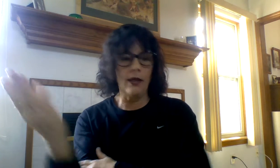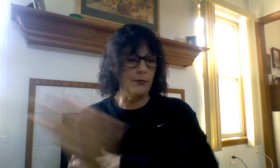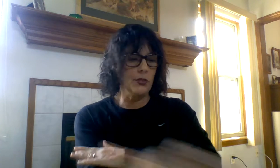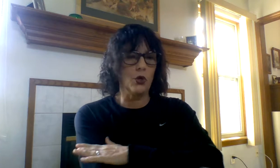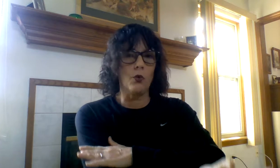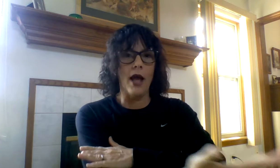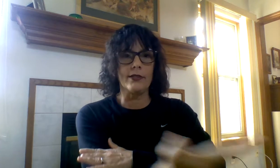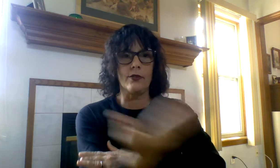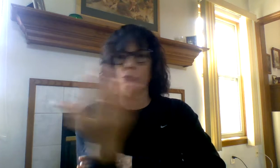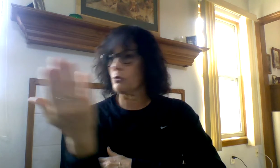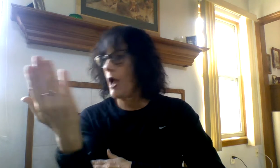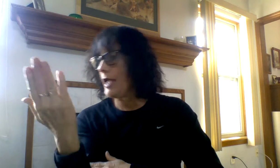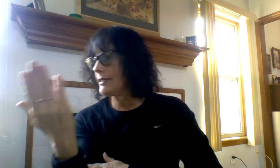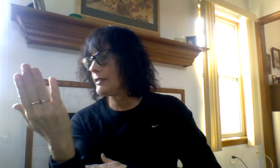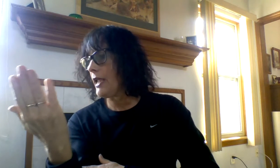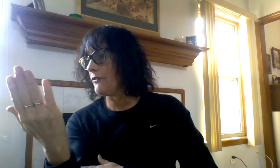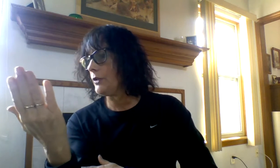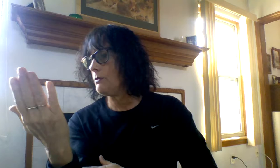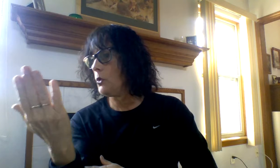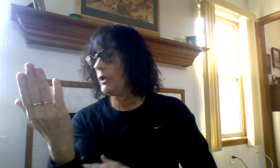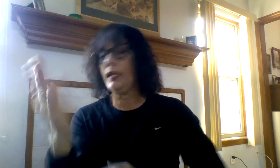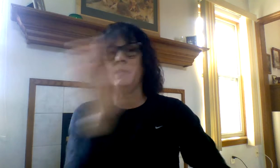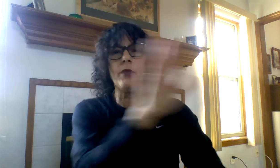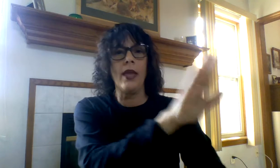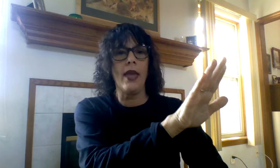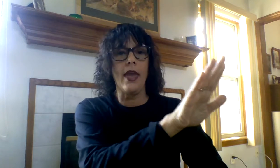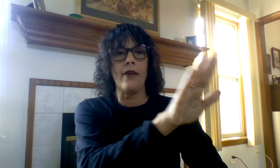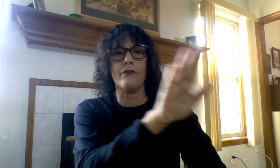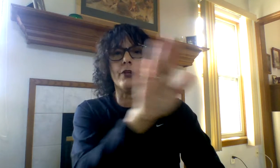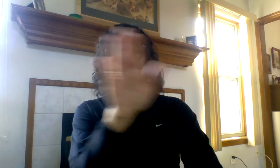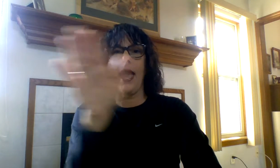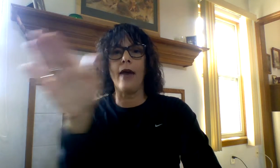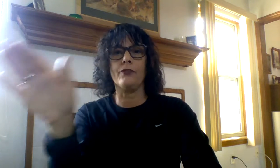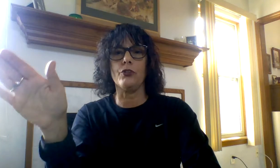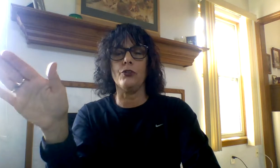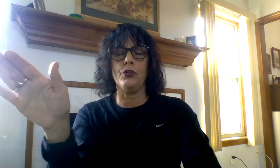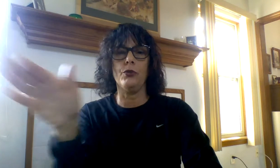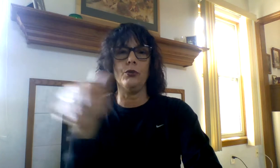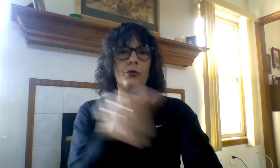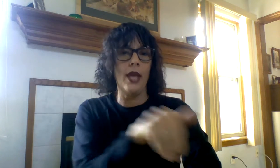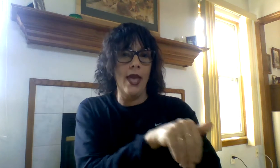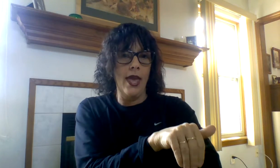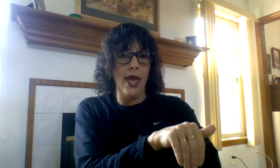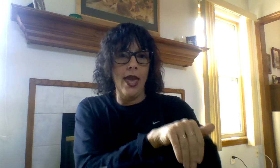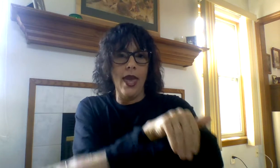comes across the horizon, every morning, every afternoon,